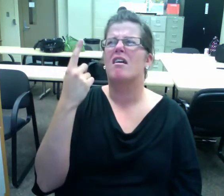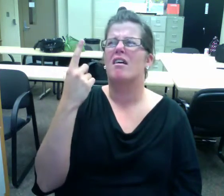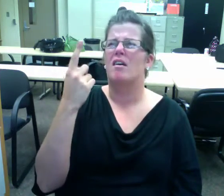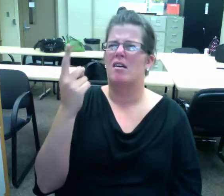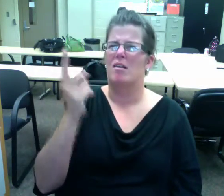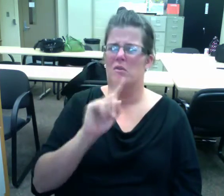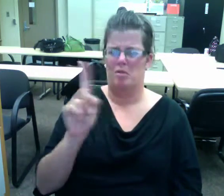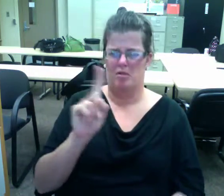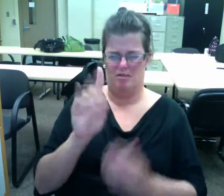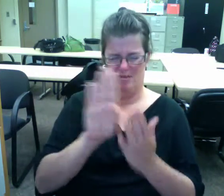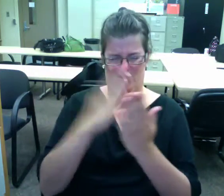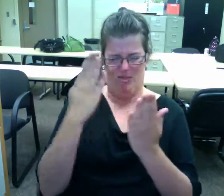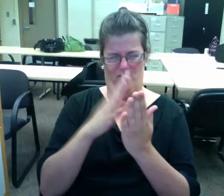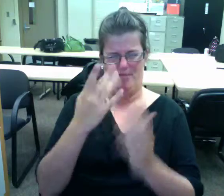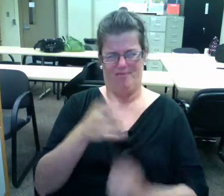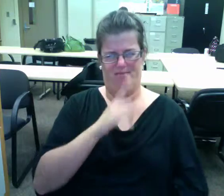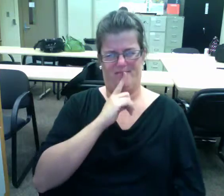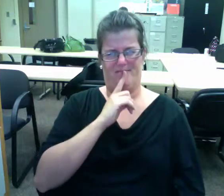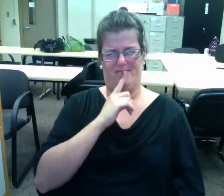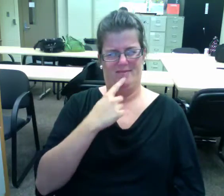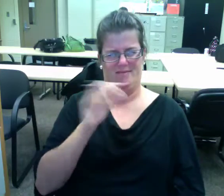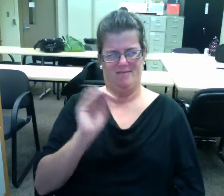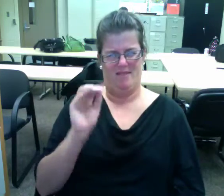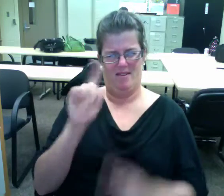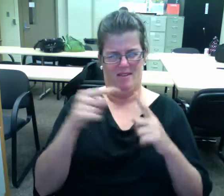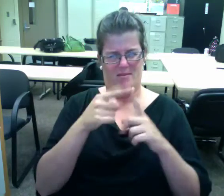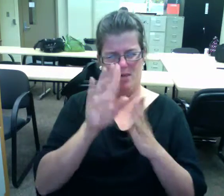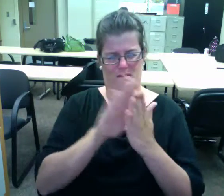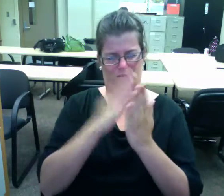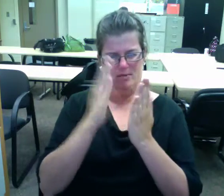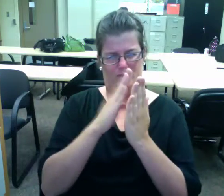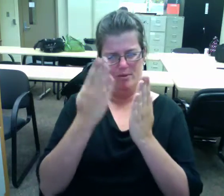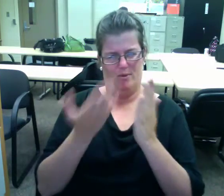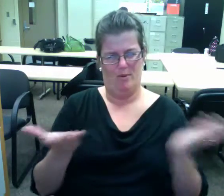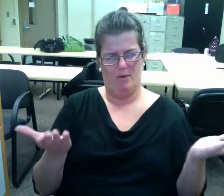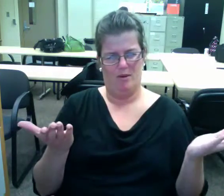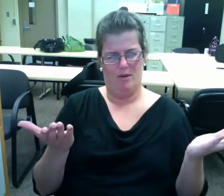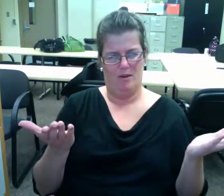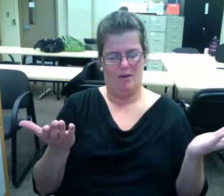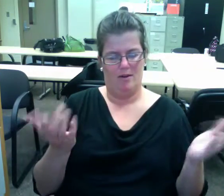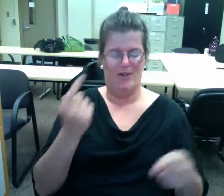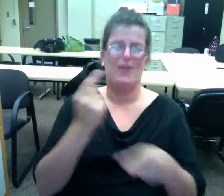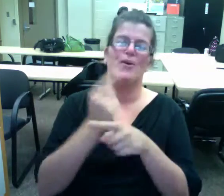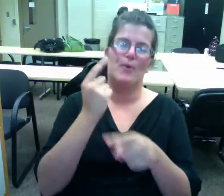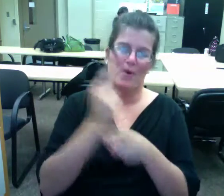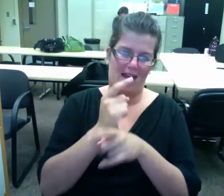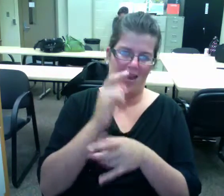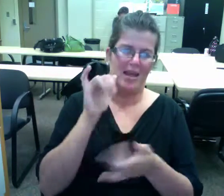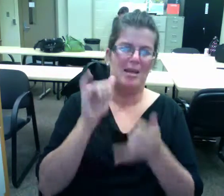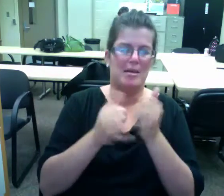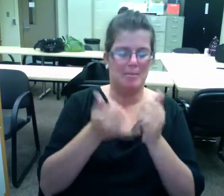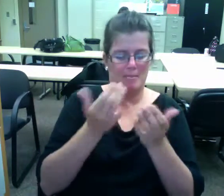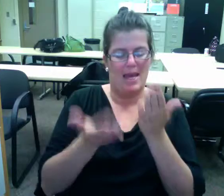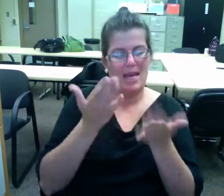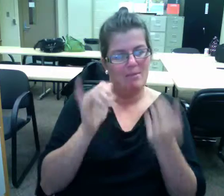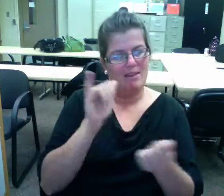door? And you're right, that could complicate your calculations somewhat.